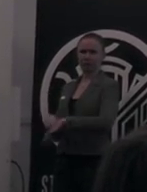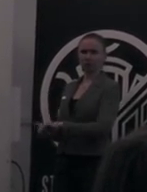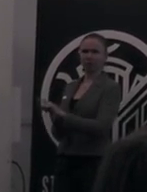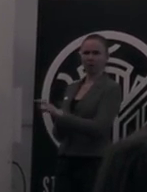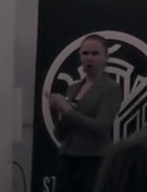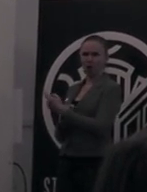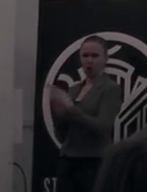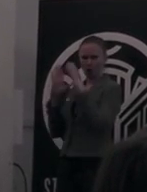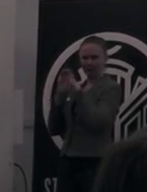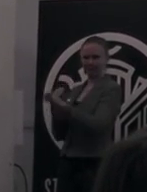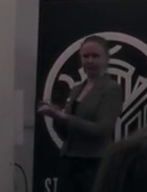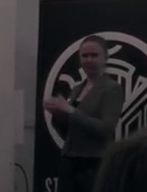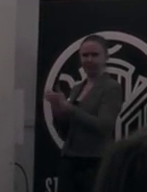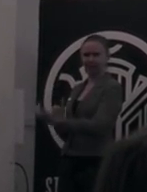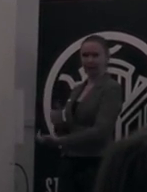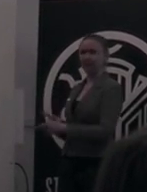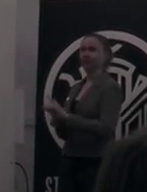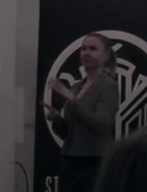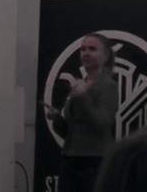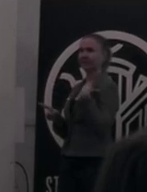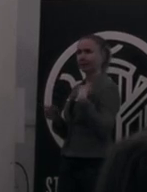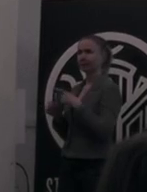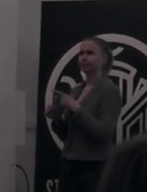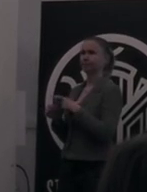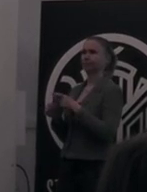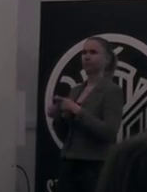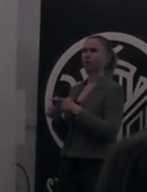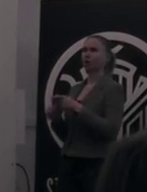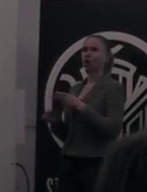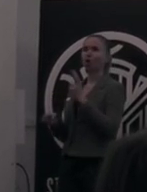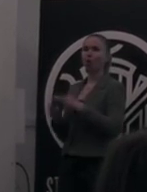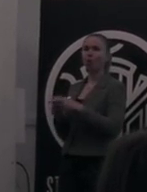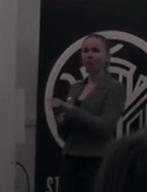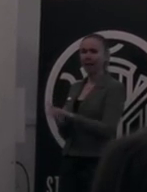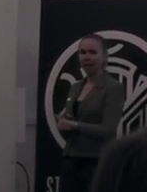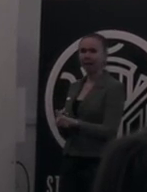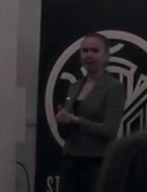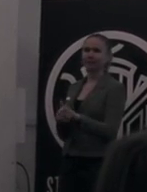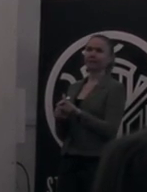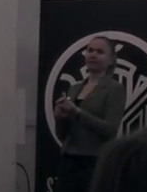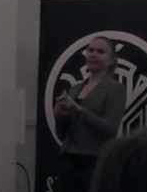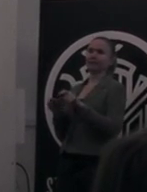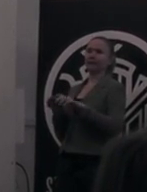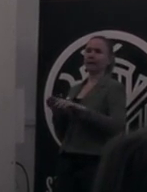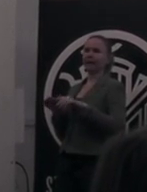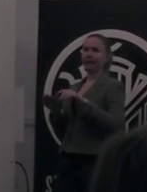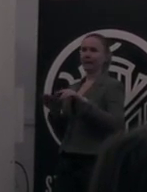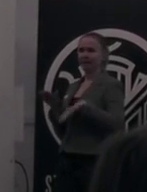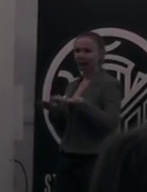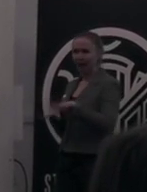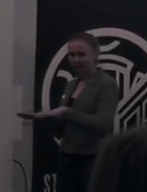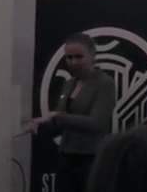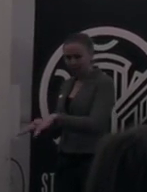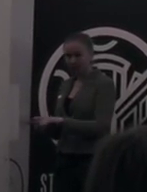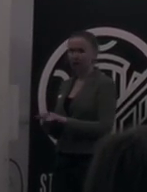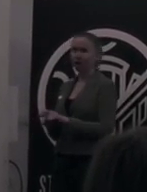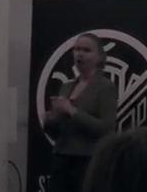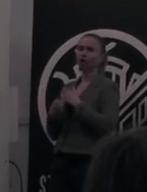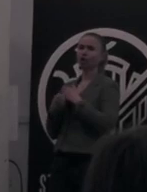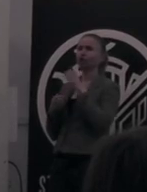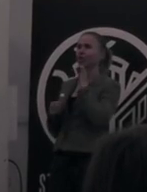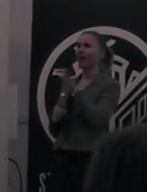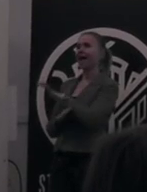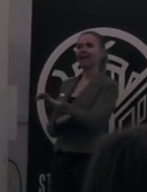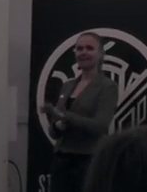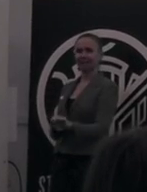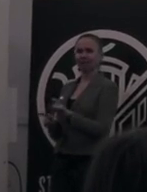are women, gays, Roma, immigrants, Jews. Everybody who was